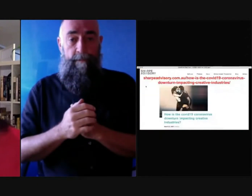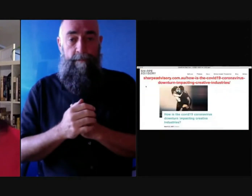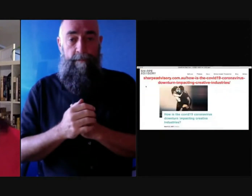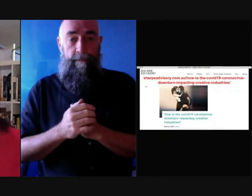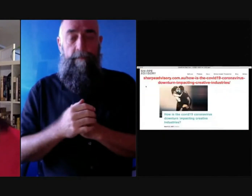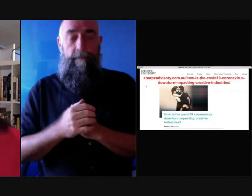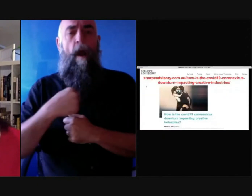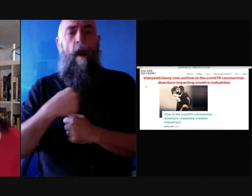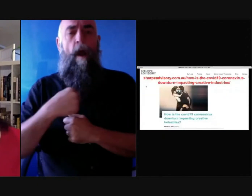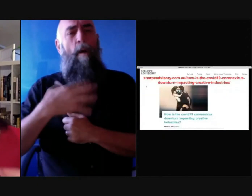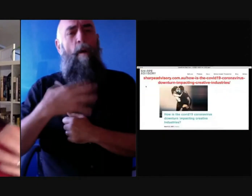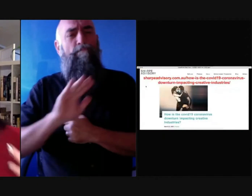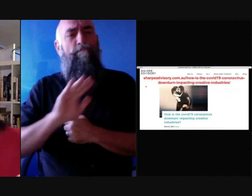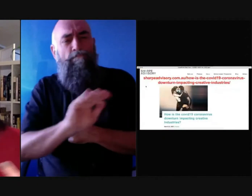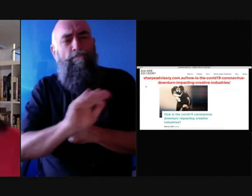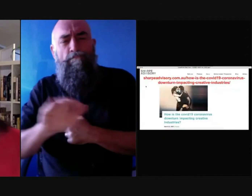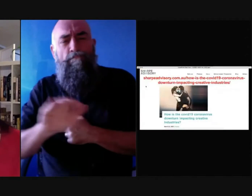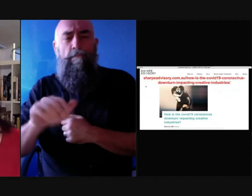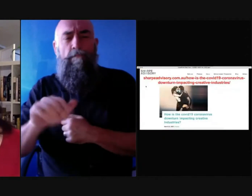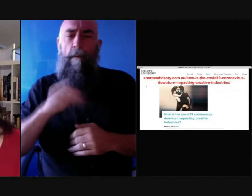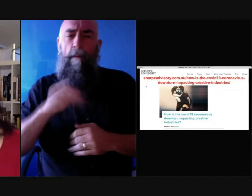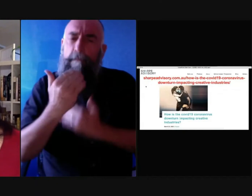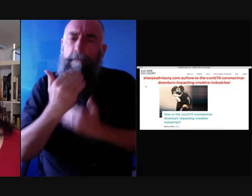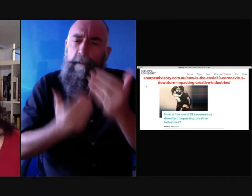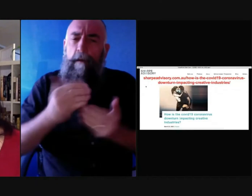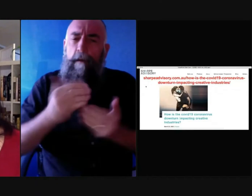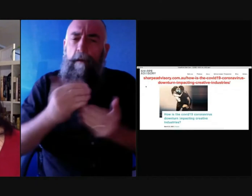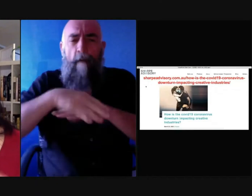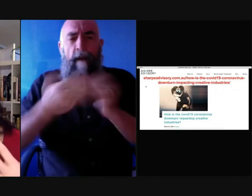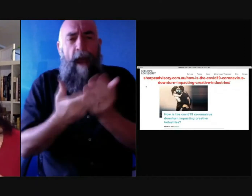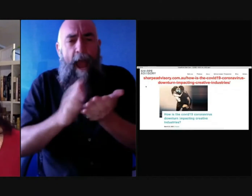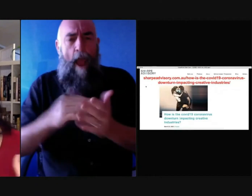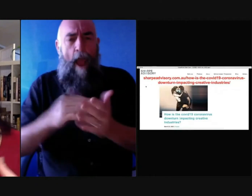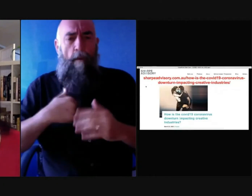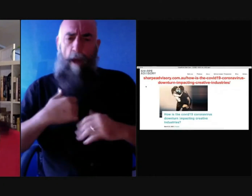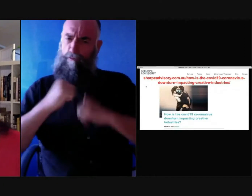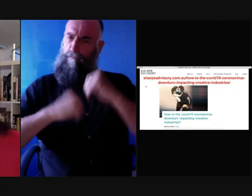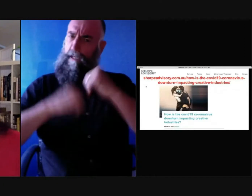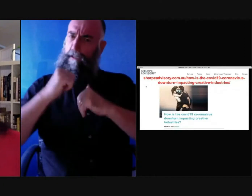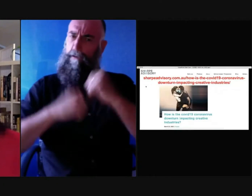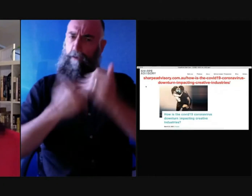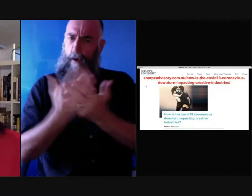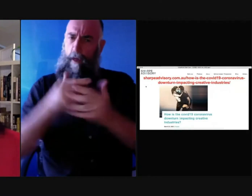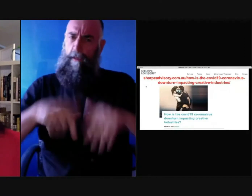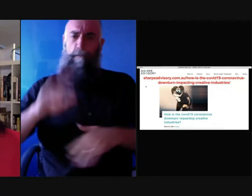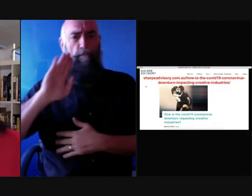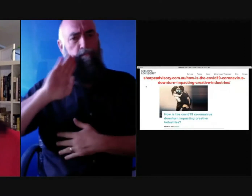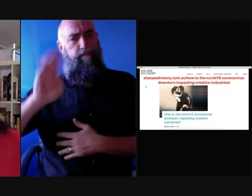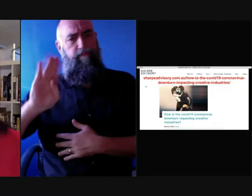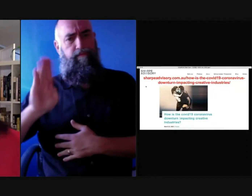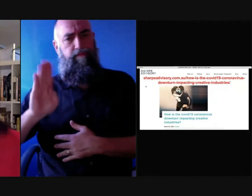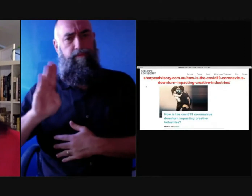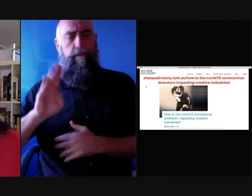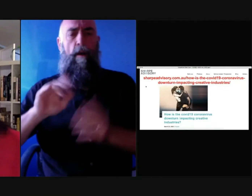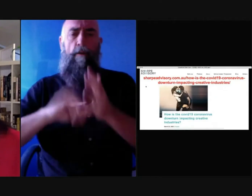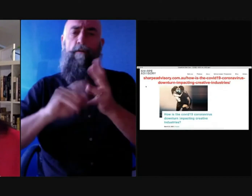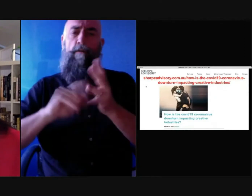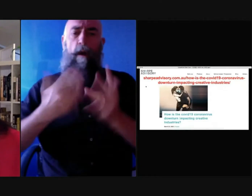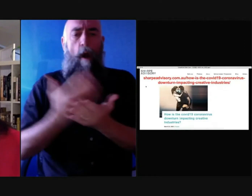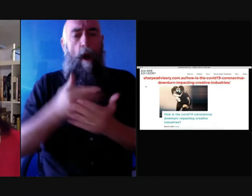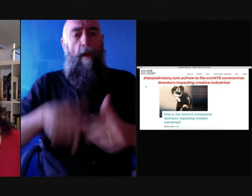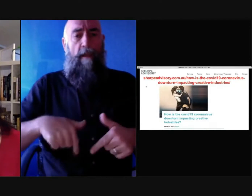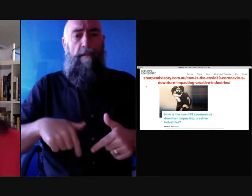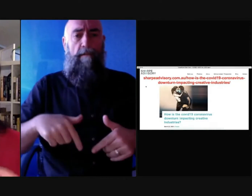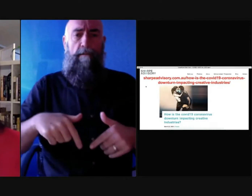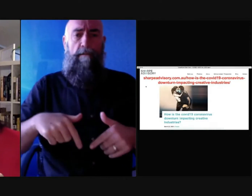I want to just go through how I've decided to structure this presentation. And on the slide, you can see a link to an